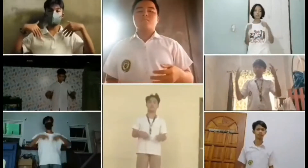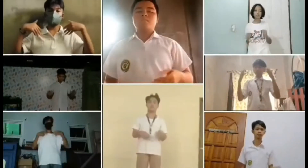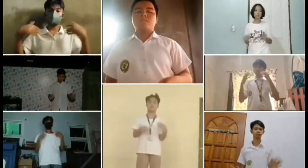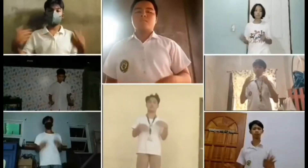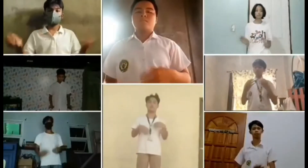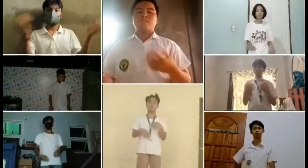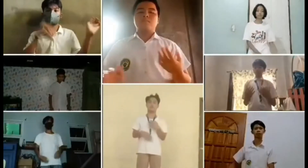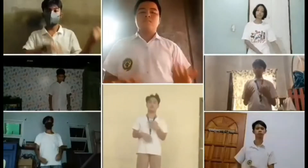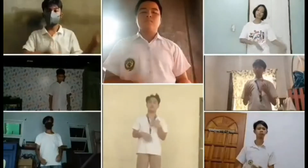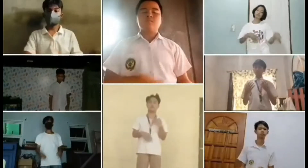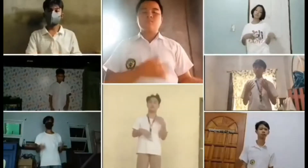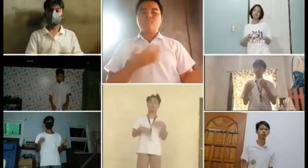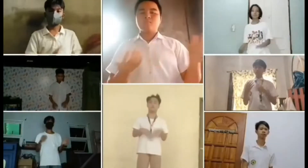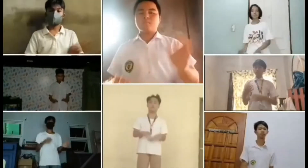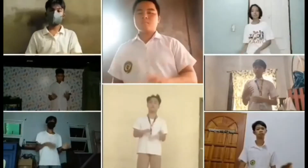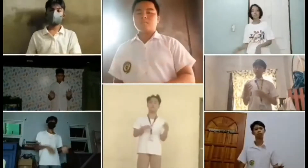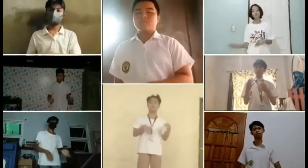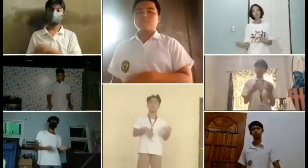life is really